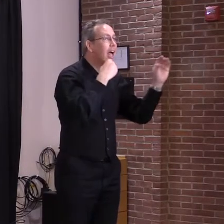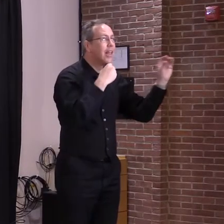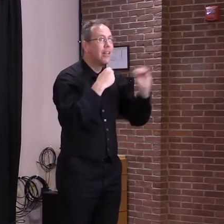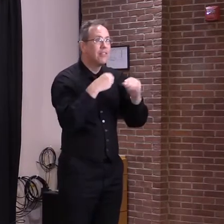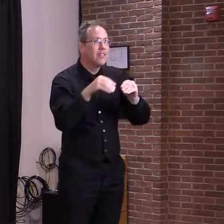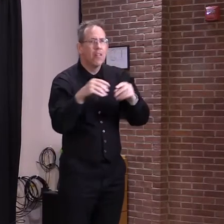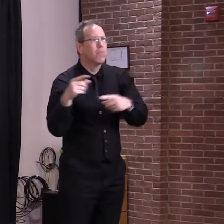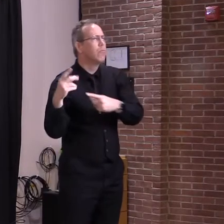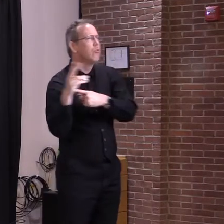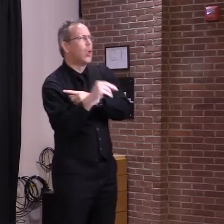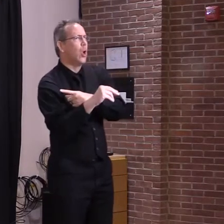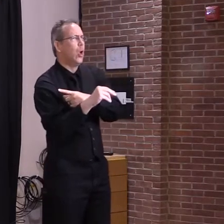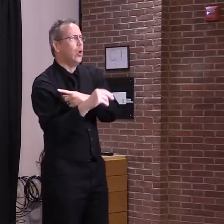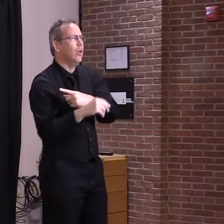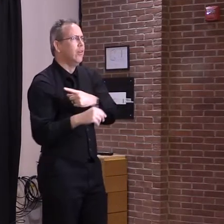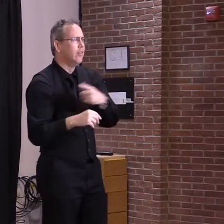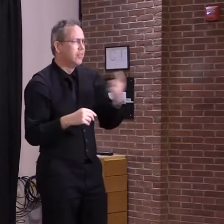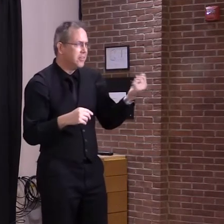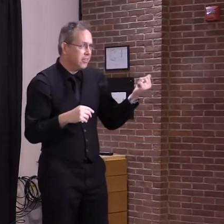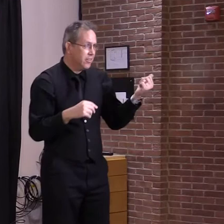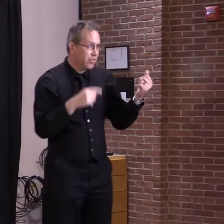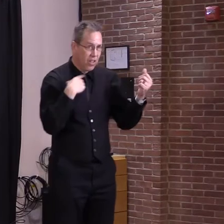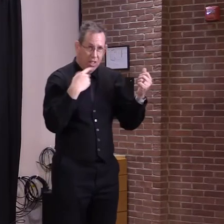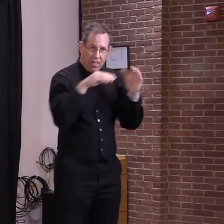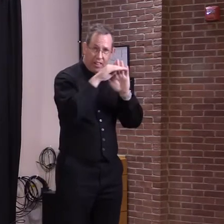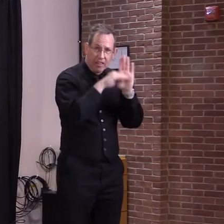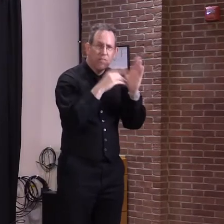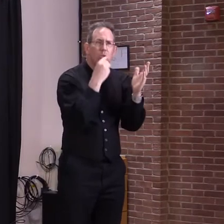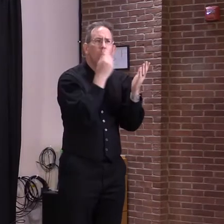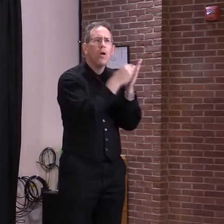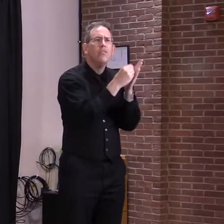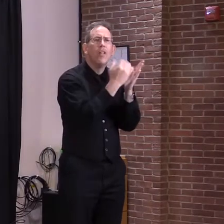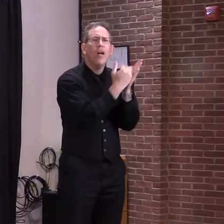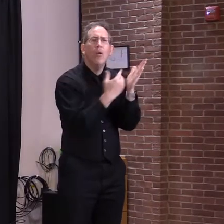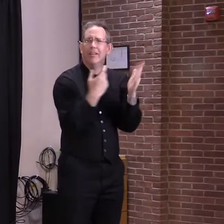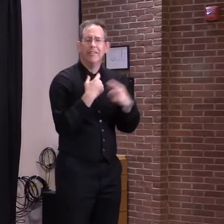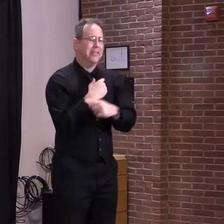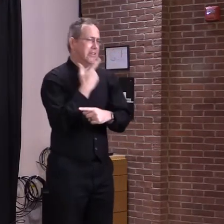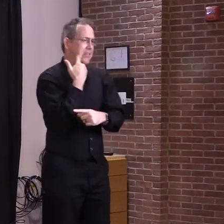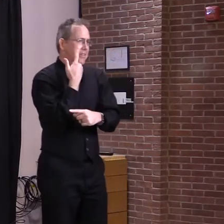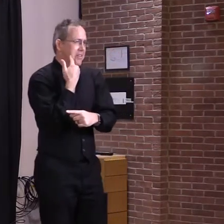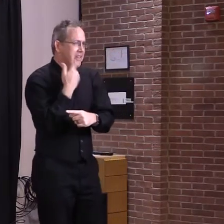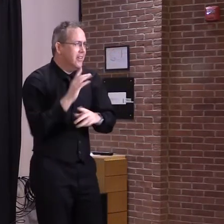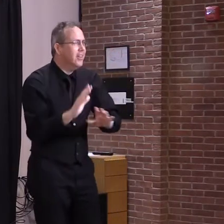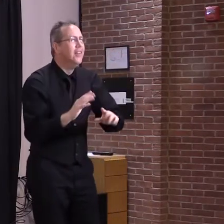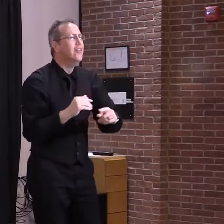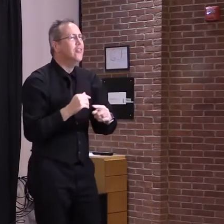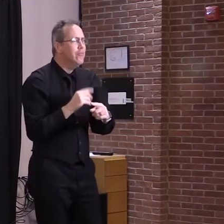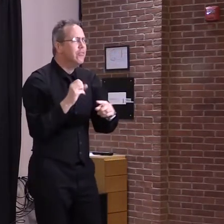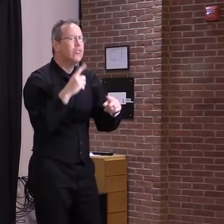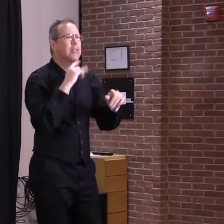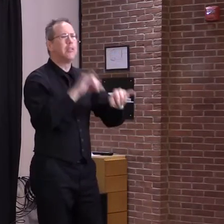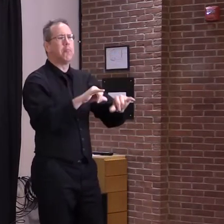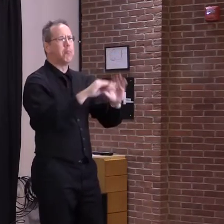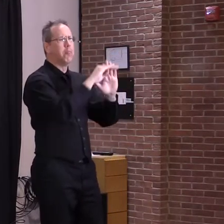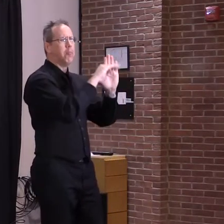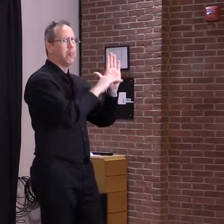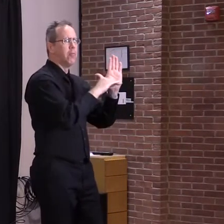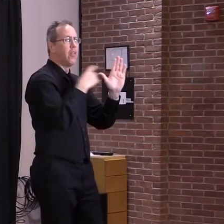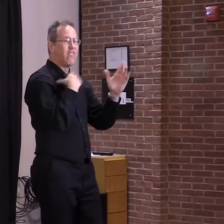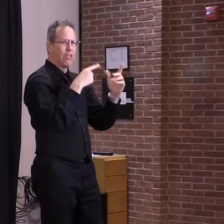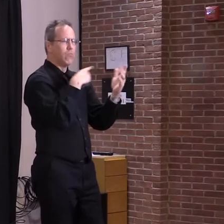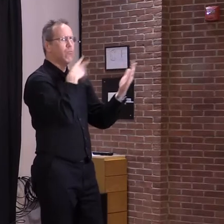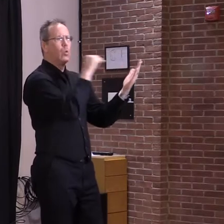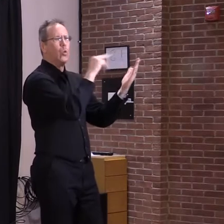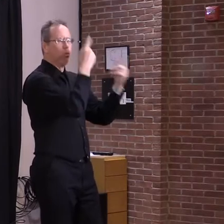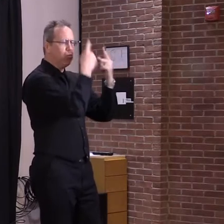You want to go through the list? Well, you probably know the list better than I do. they're all the same. No, no, and no.